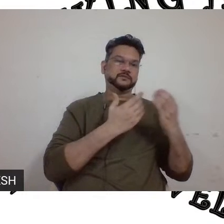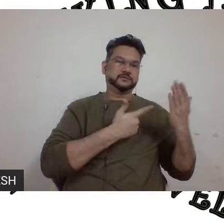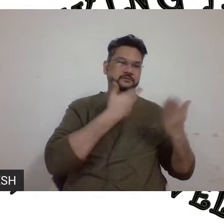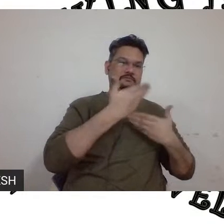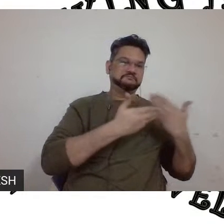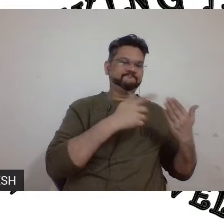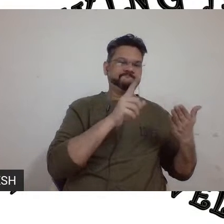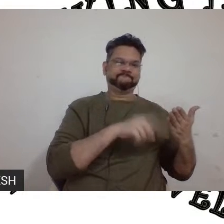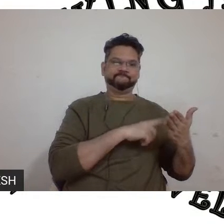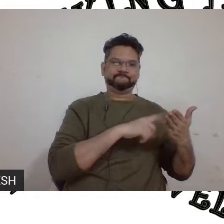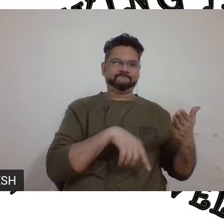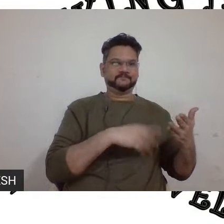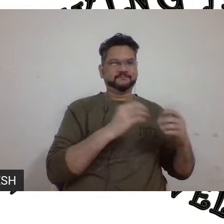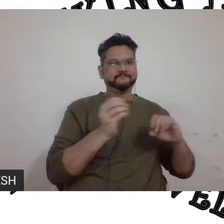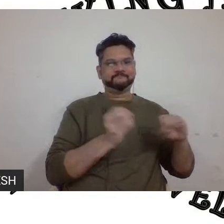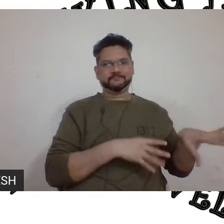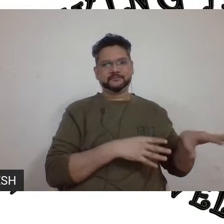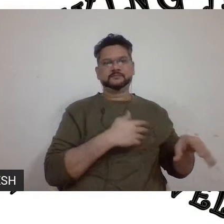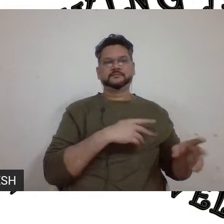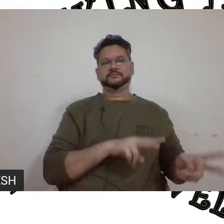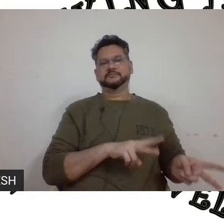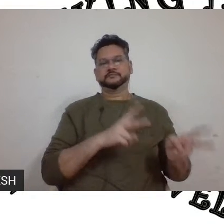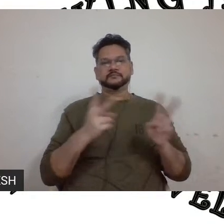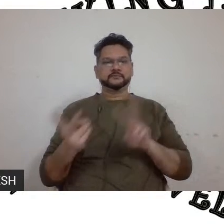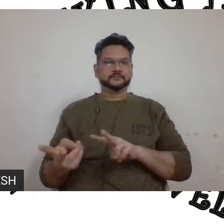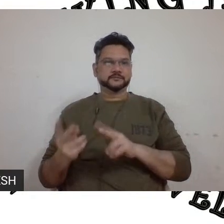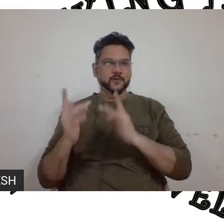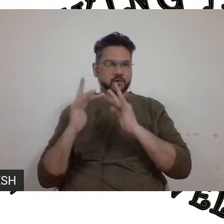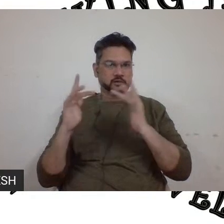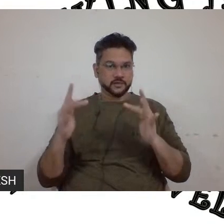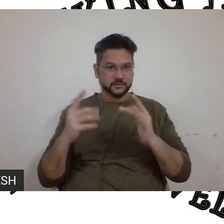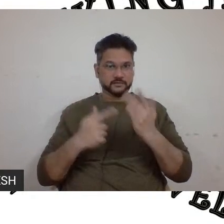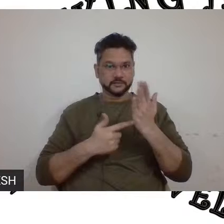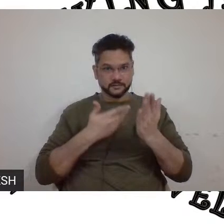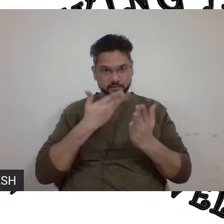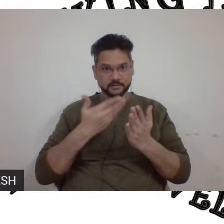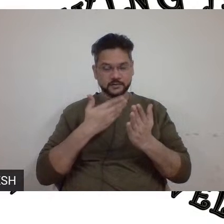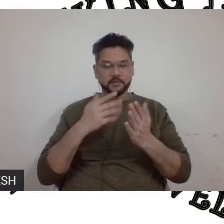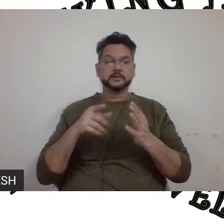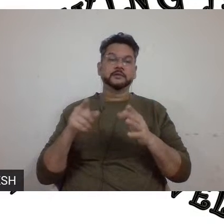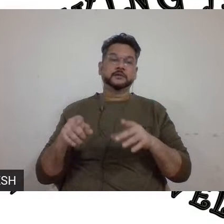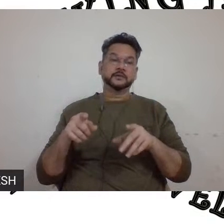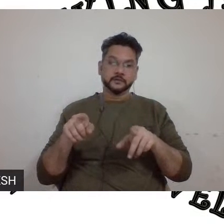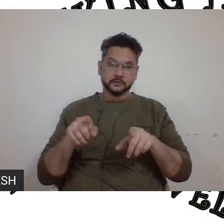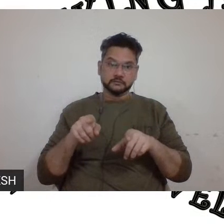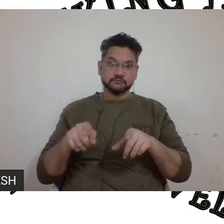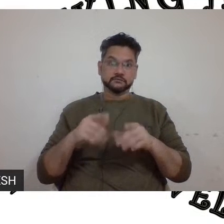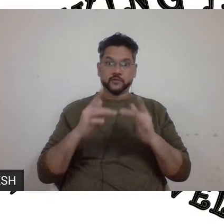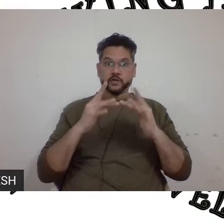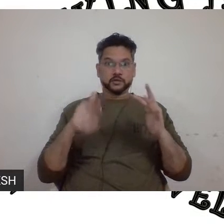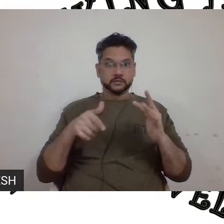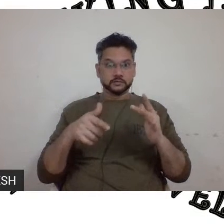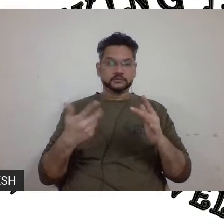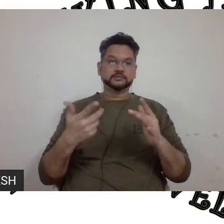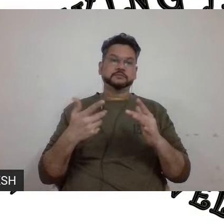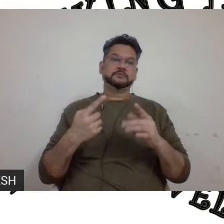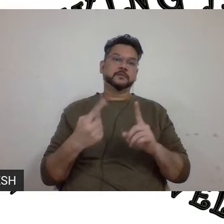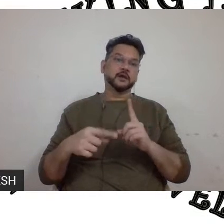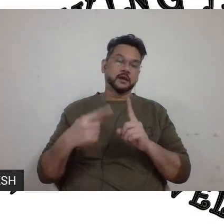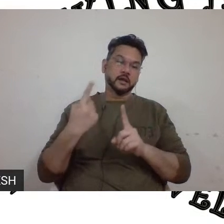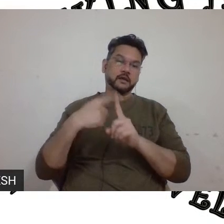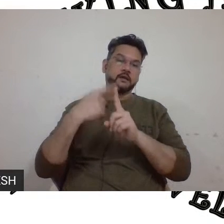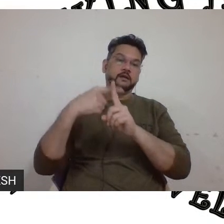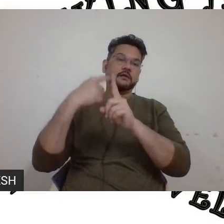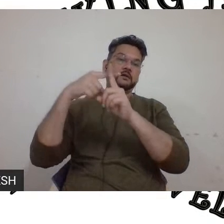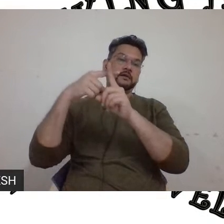to the online training program. This also comes with the added information that the placements has